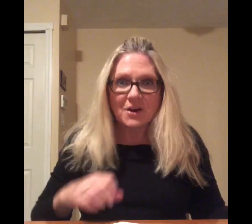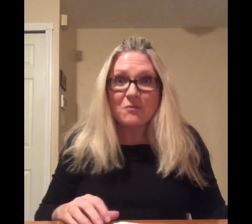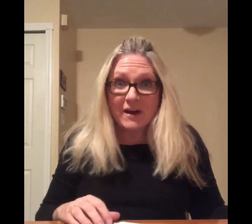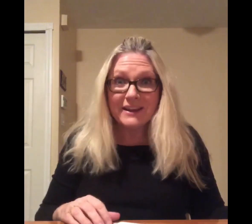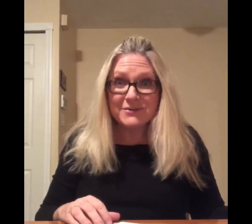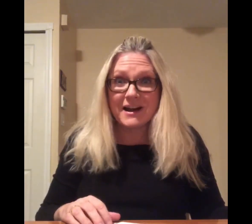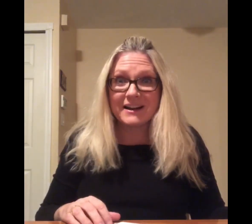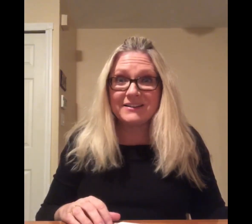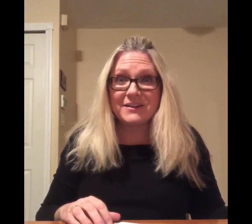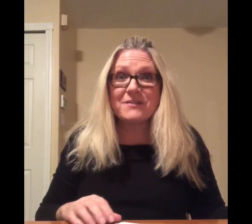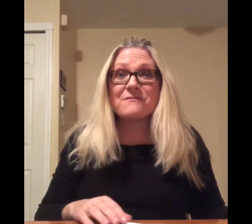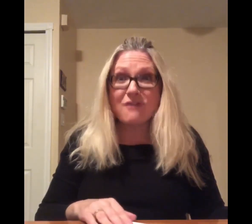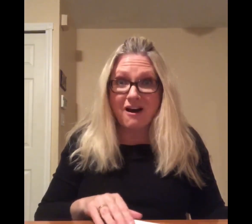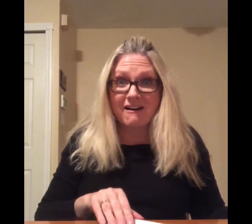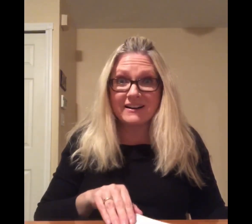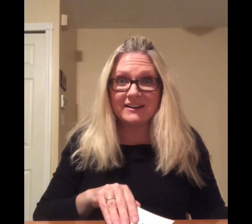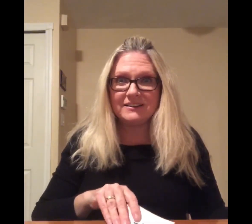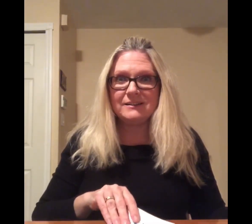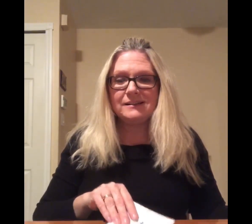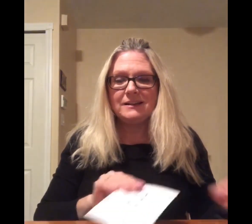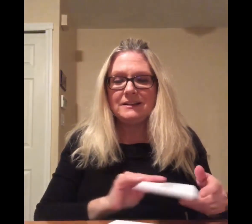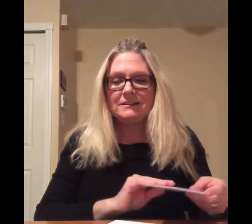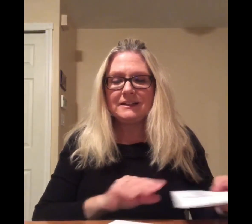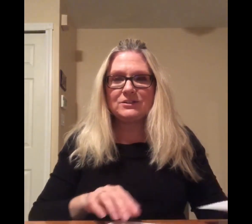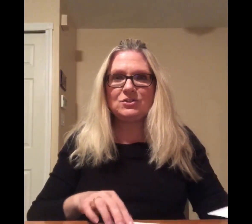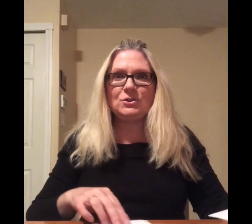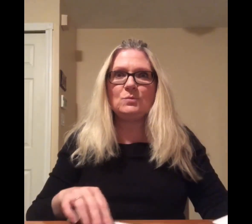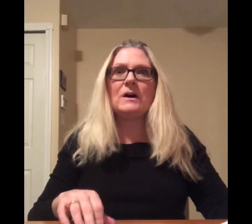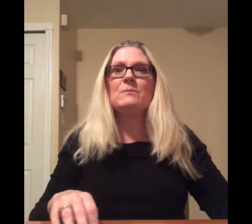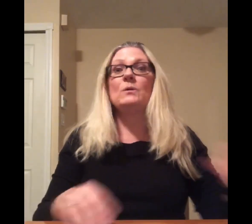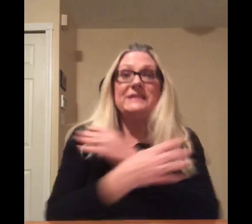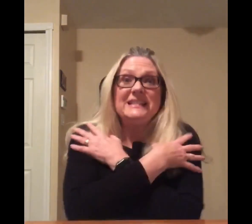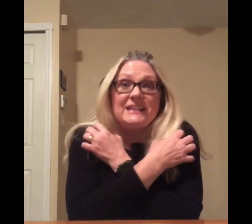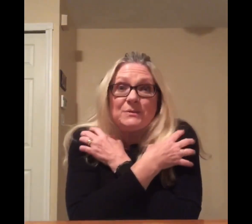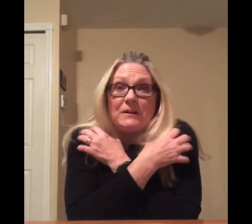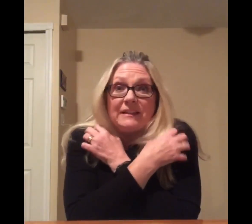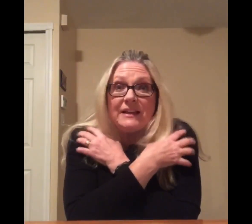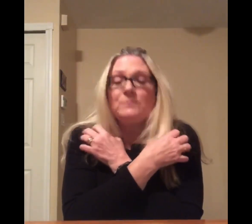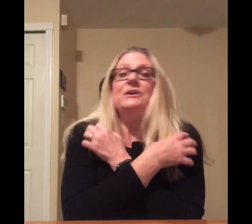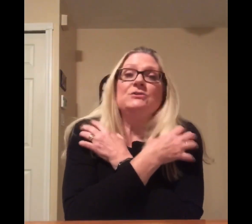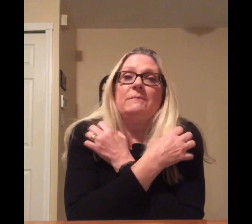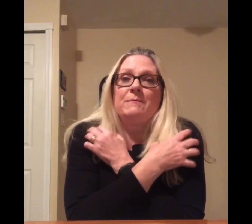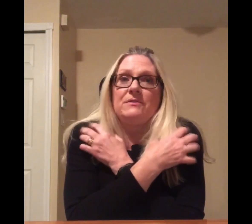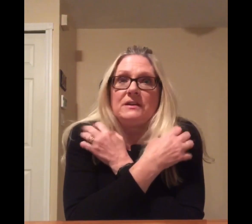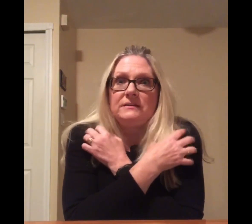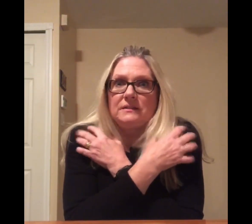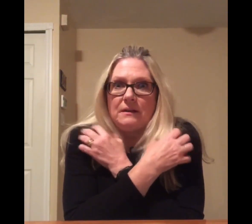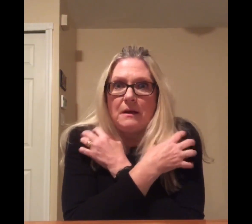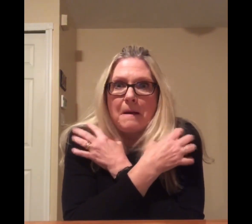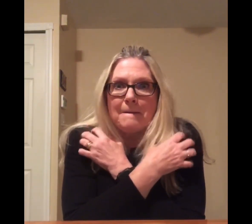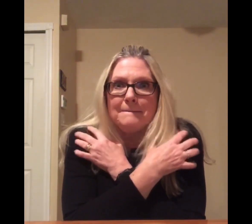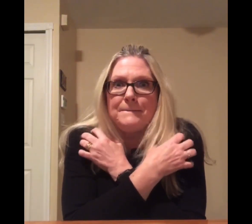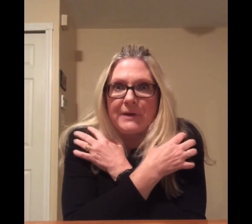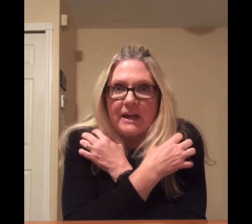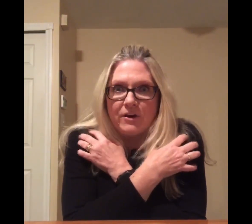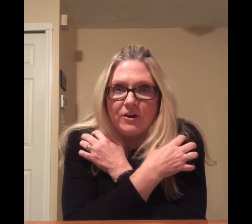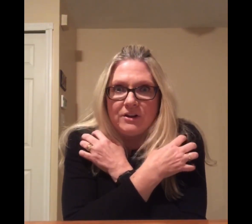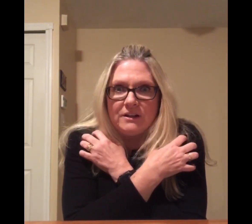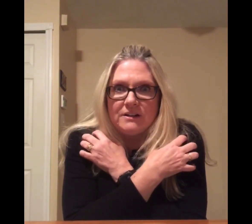Right, you got it. Frog. Let's do one more. We did this one last week. Do you remember this? Bear.